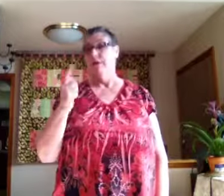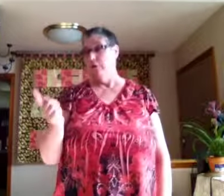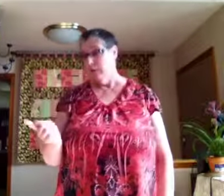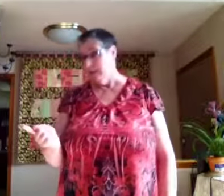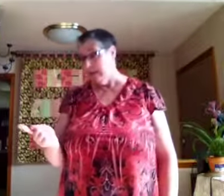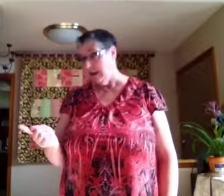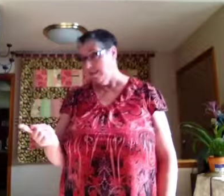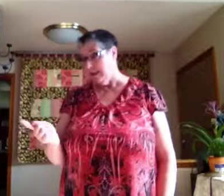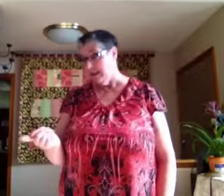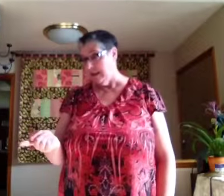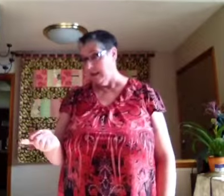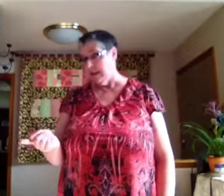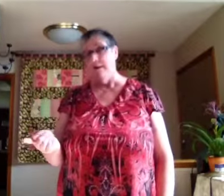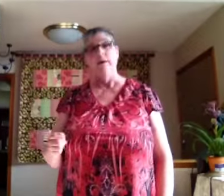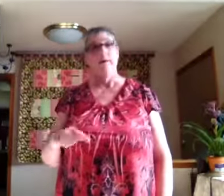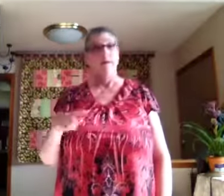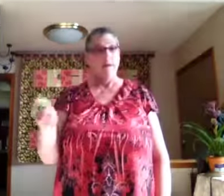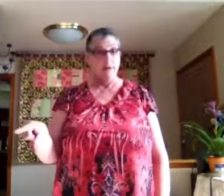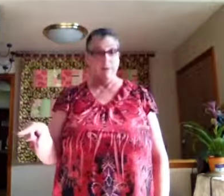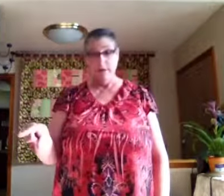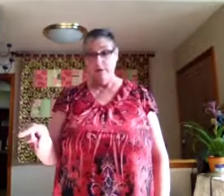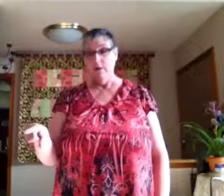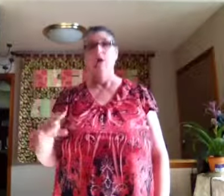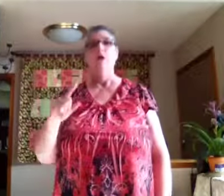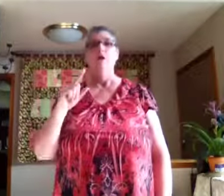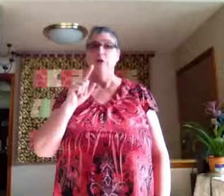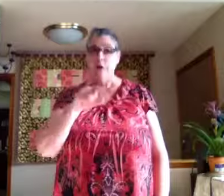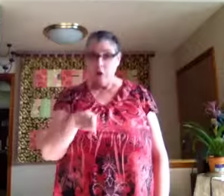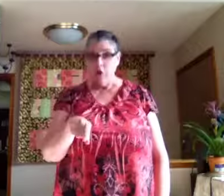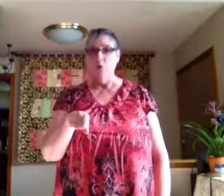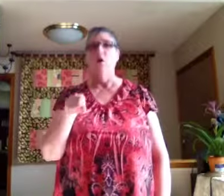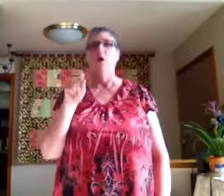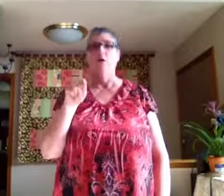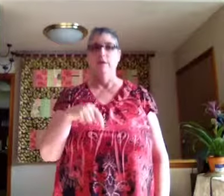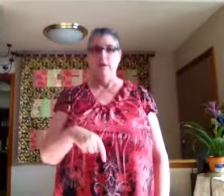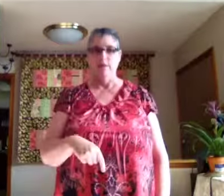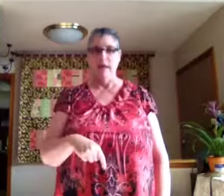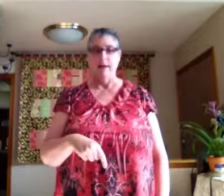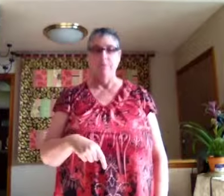Nathan looked at David and said, "David, you are this man."